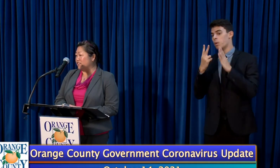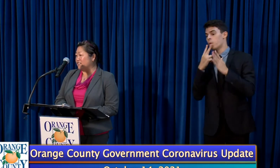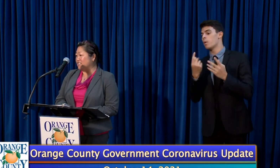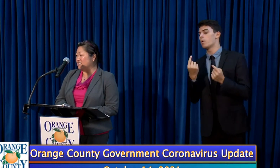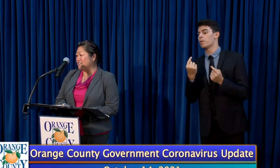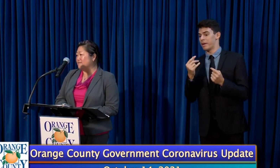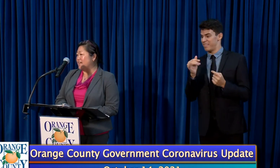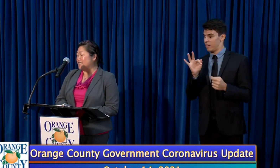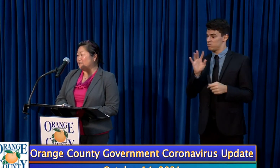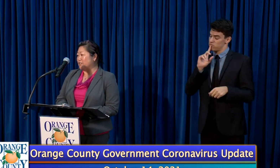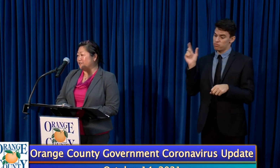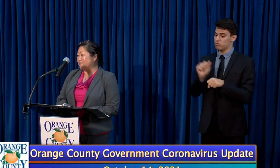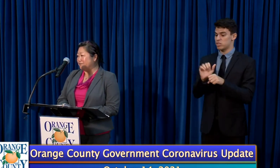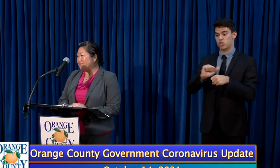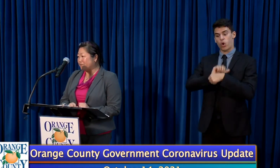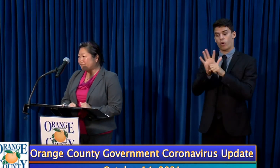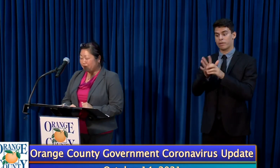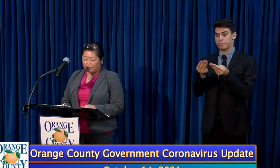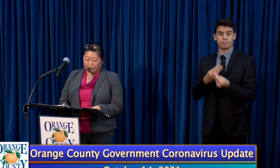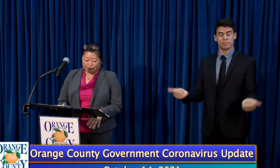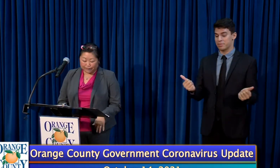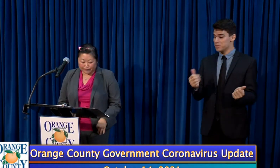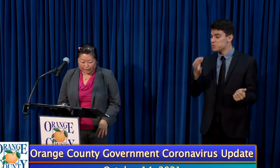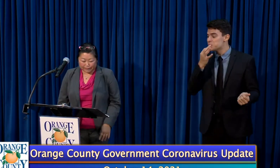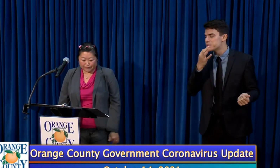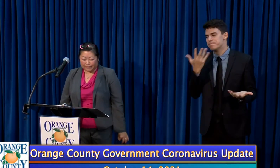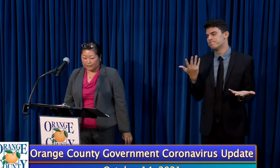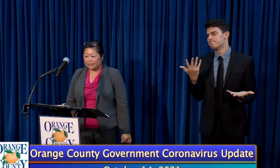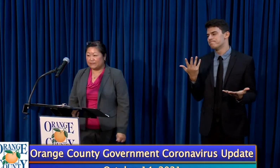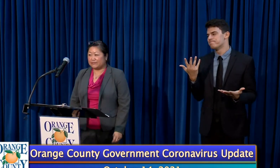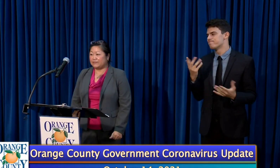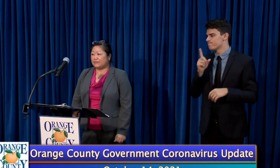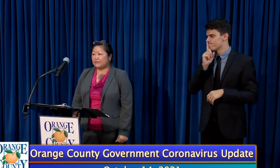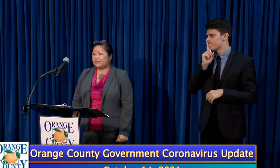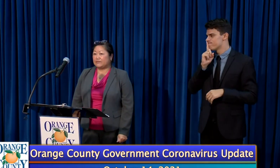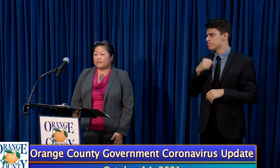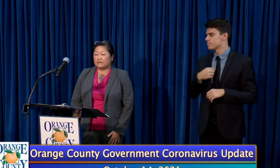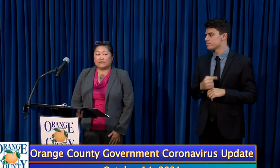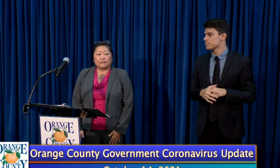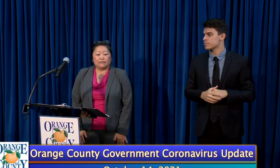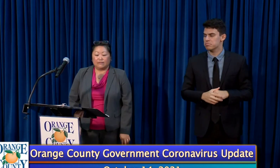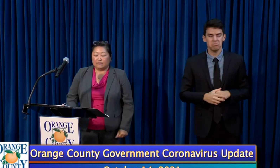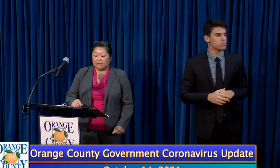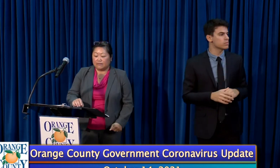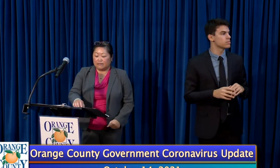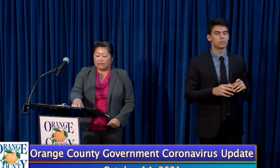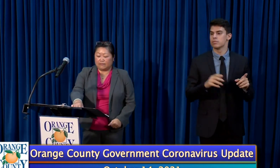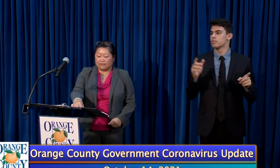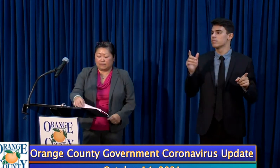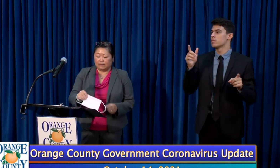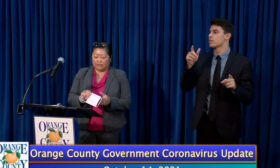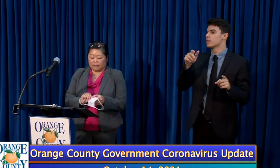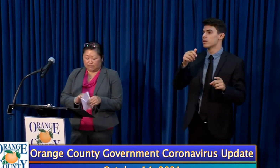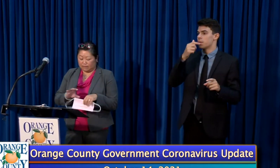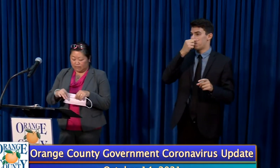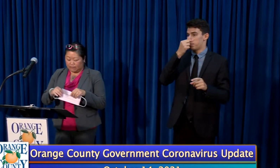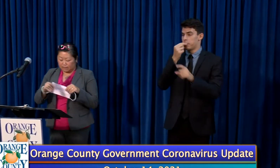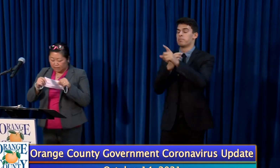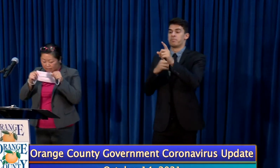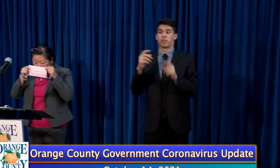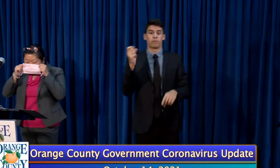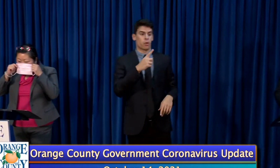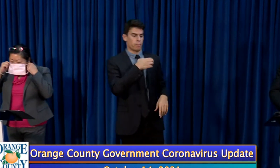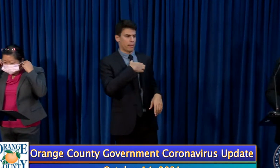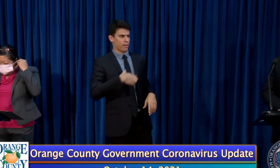of COVID anytime soon. Dave McDaniel, Channel 2, with a question rather for the mayor.